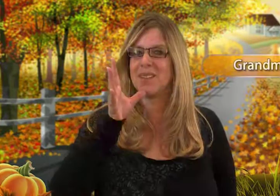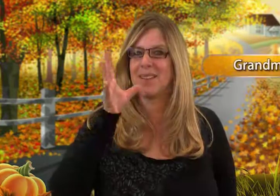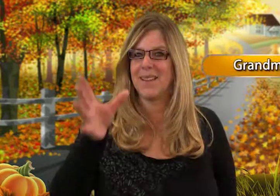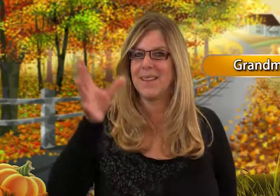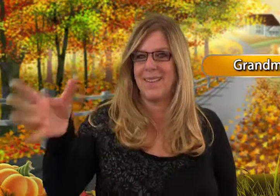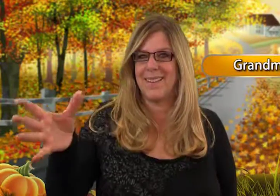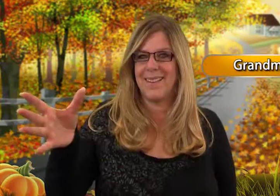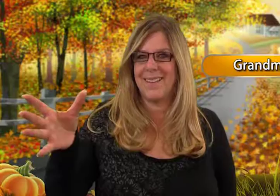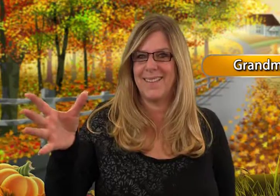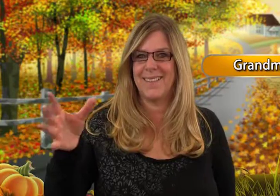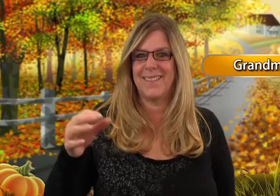Grandma.